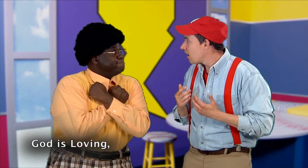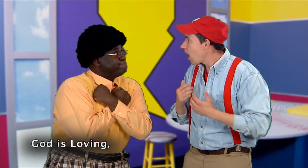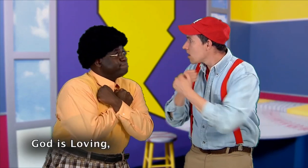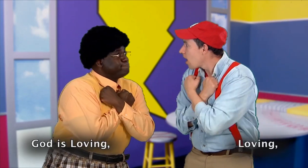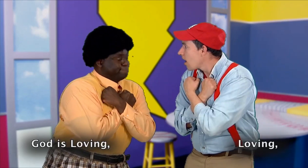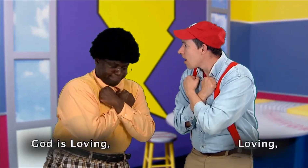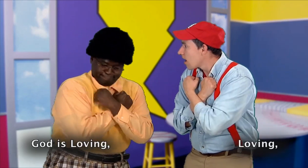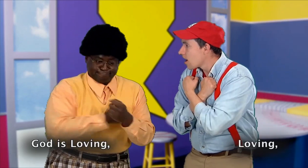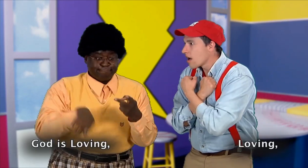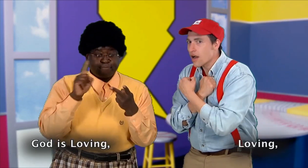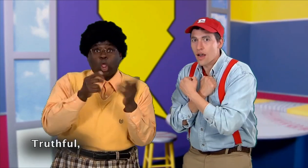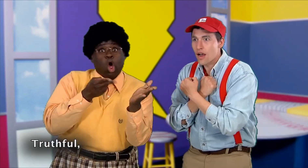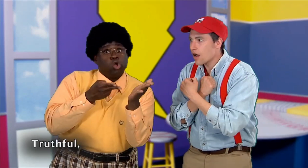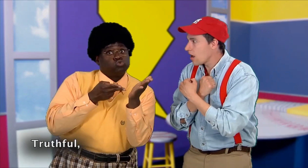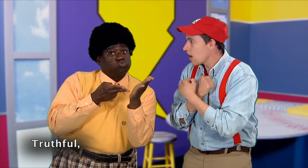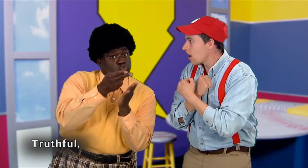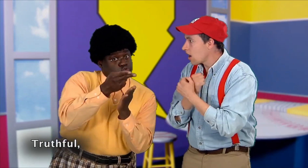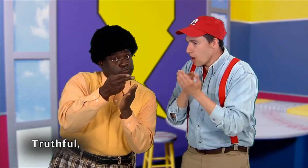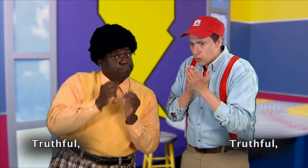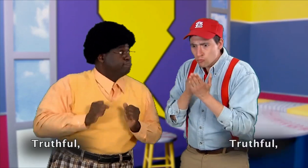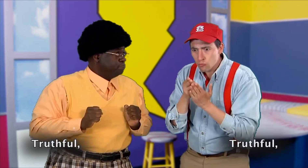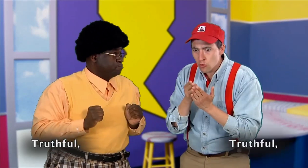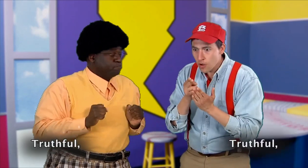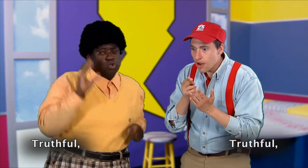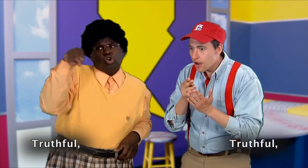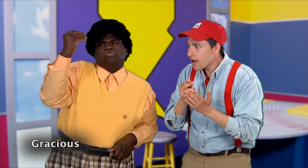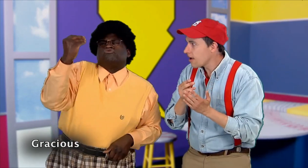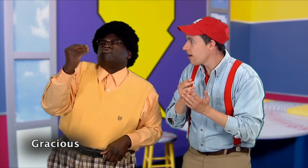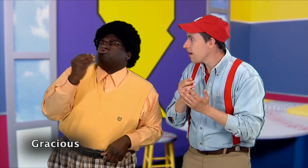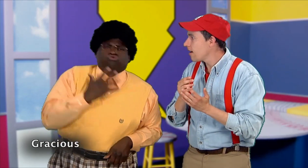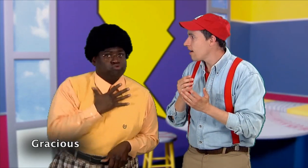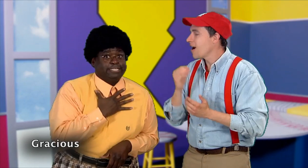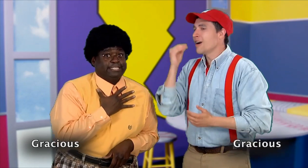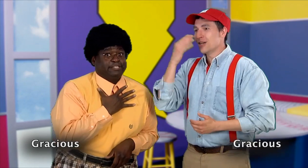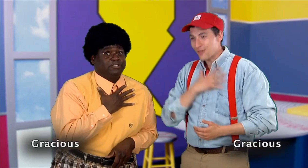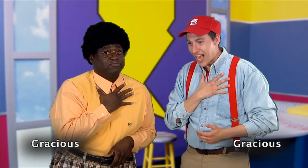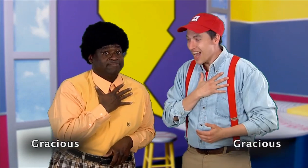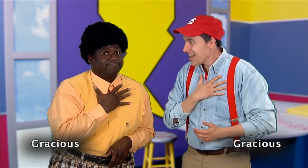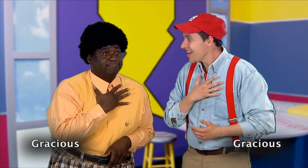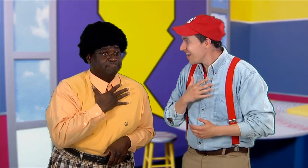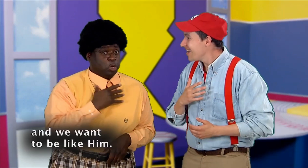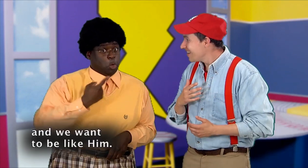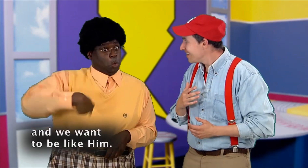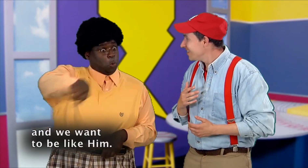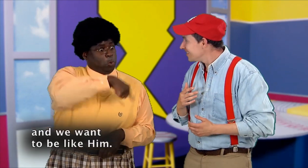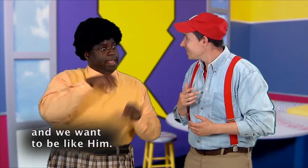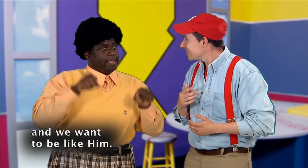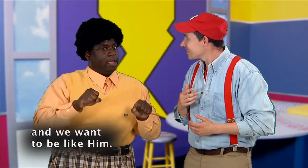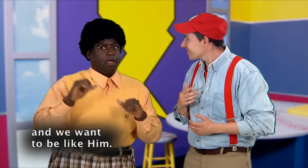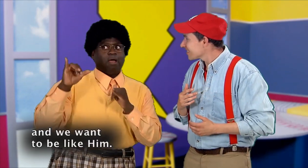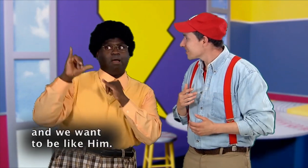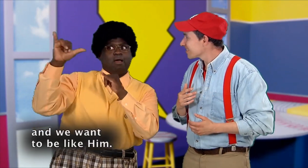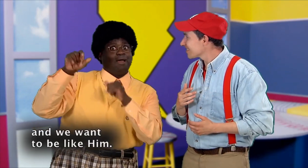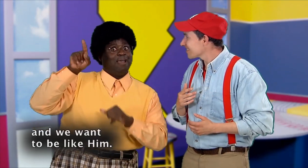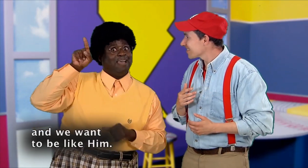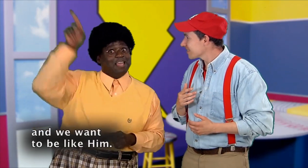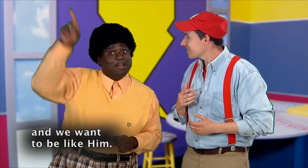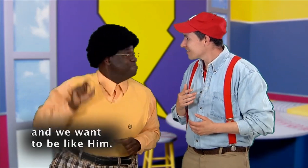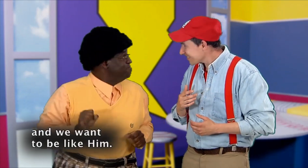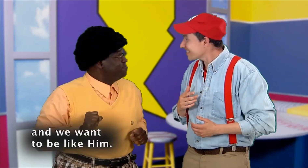loving. Loving. Truthful. Truthful. Gracious. Gracious. And we want to be like him.